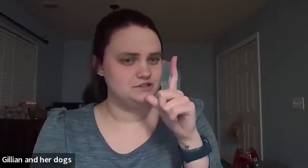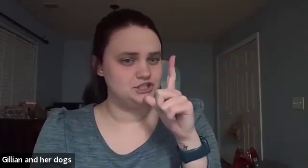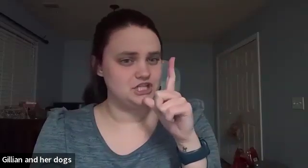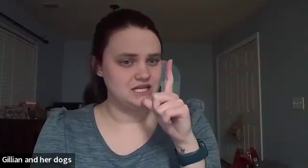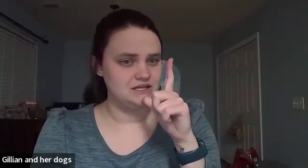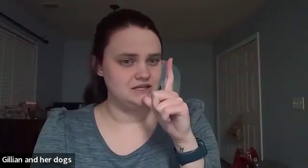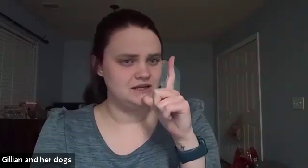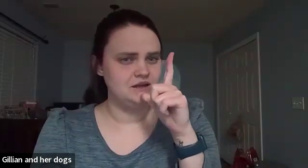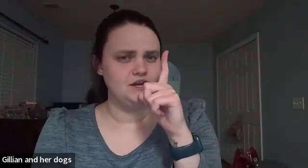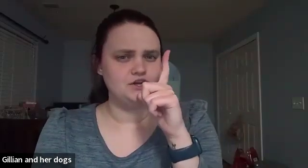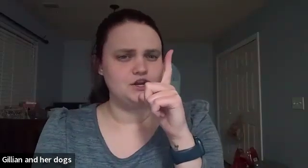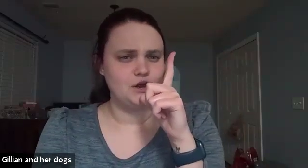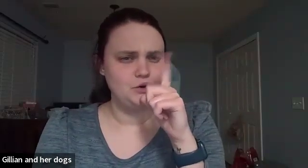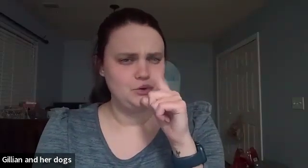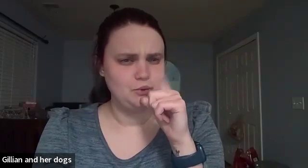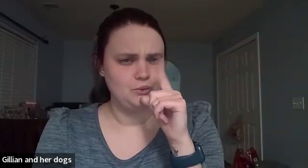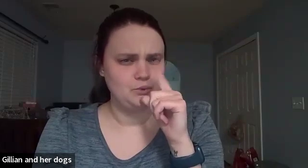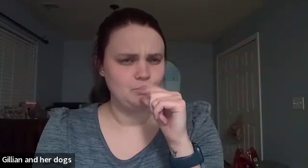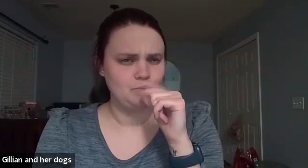your chin and you're going to go who,